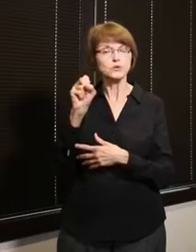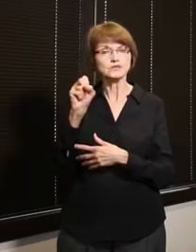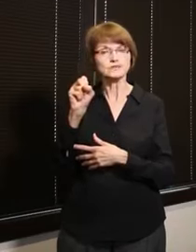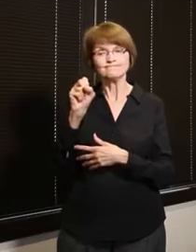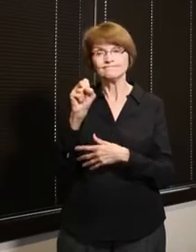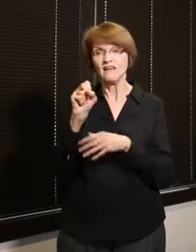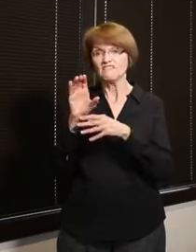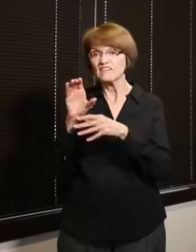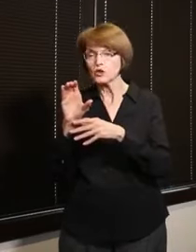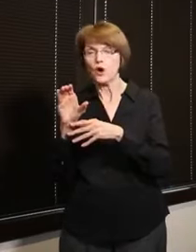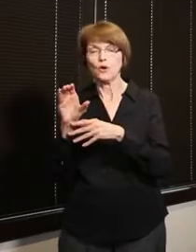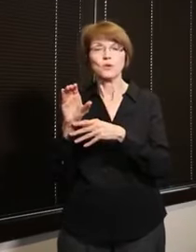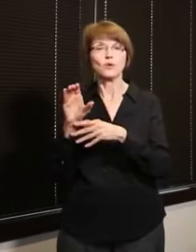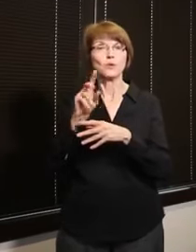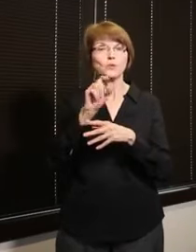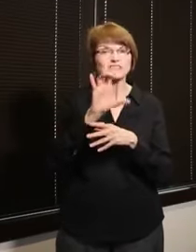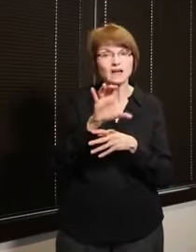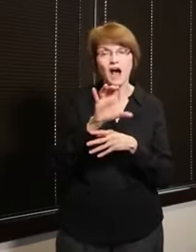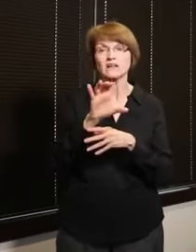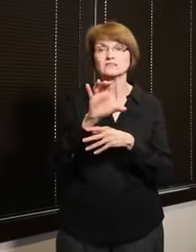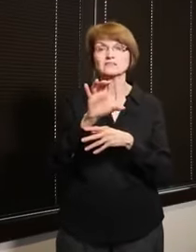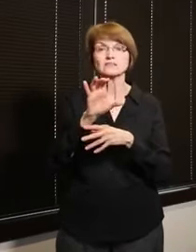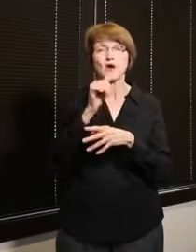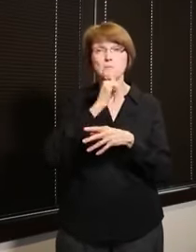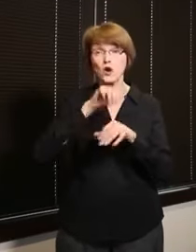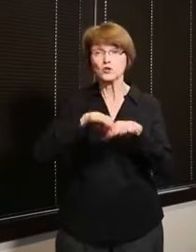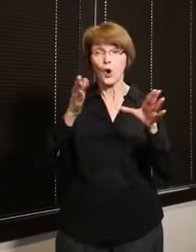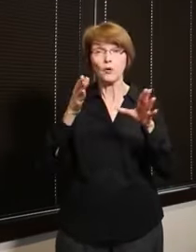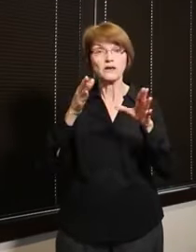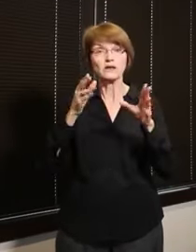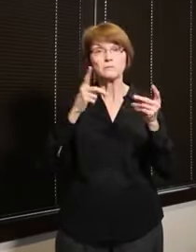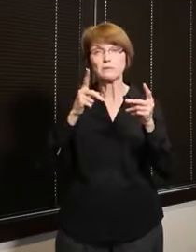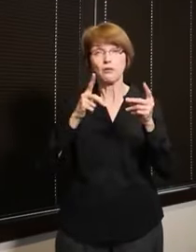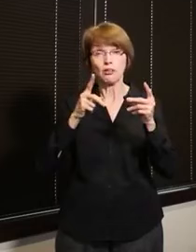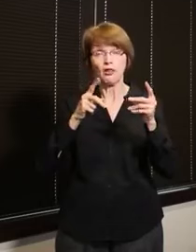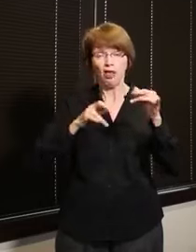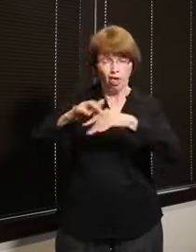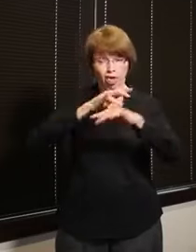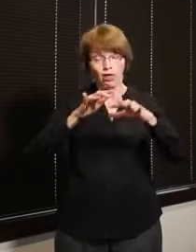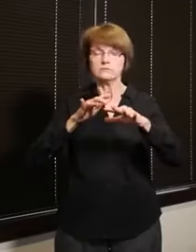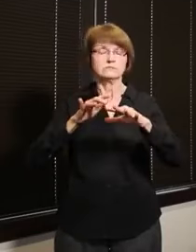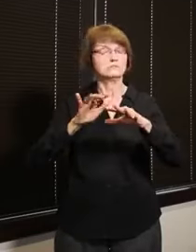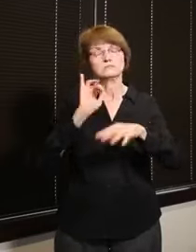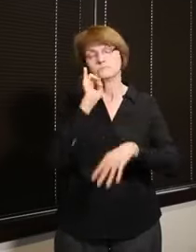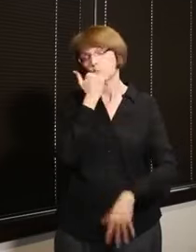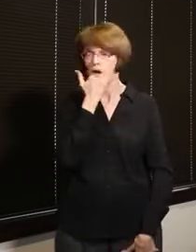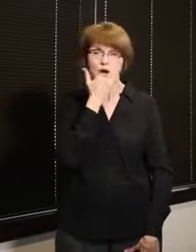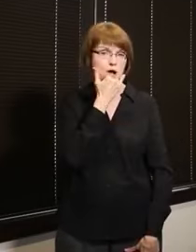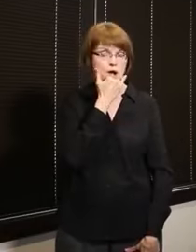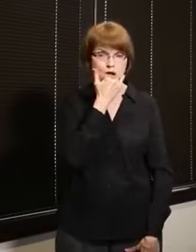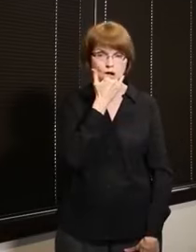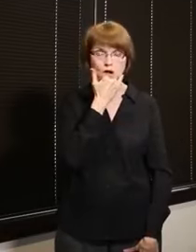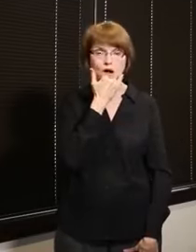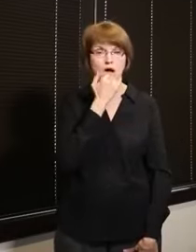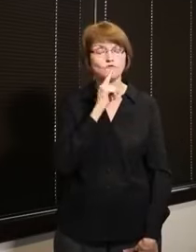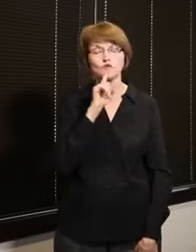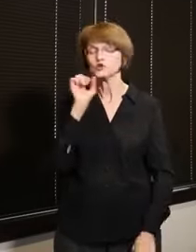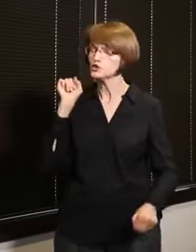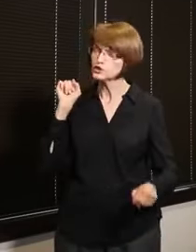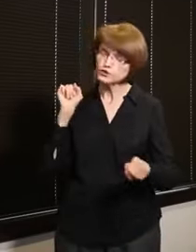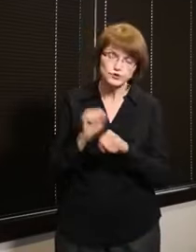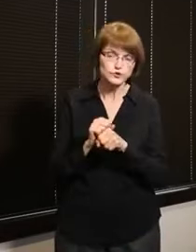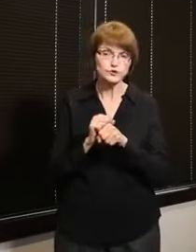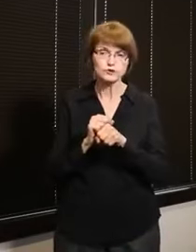people crowding into bars up in Wisconsin and places like that. That's absolutely the wrong thing to do. That is a surefire way